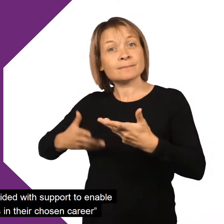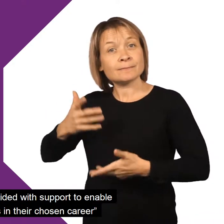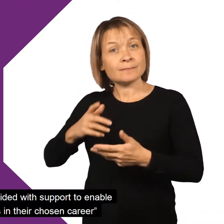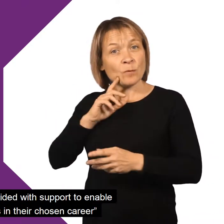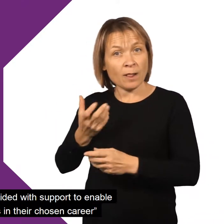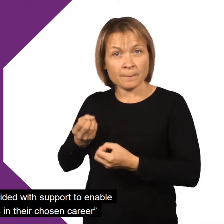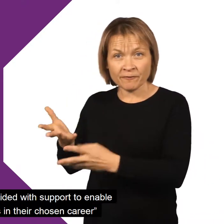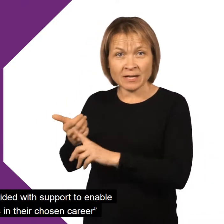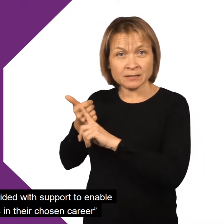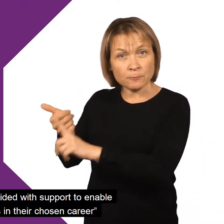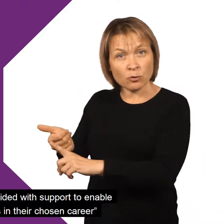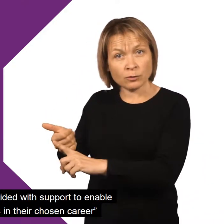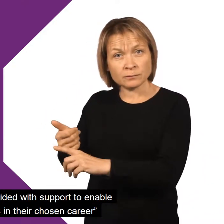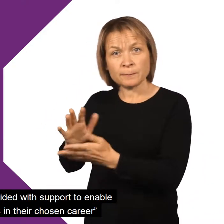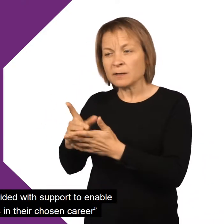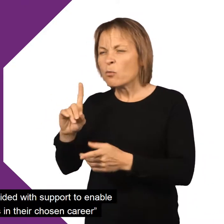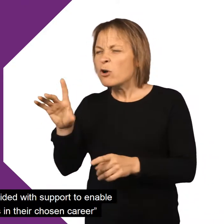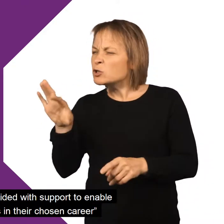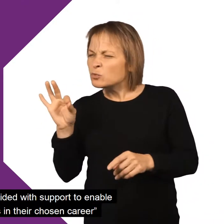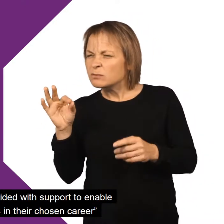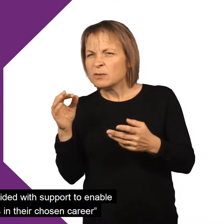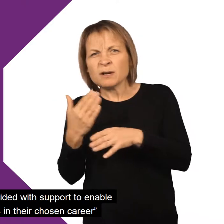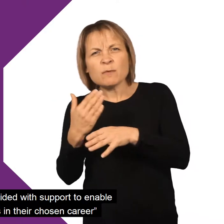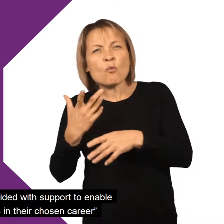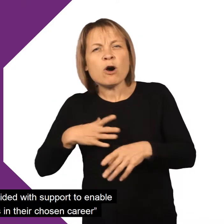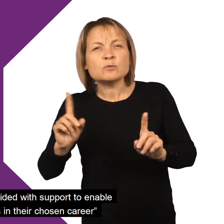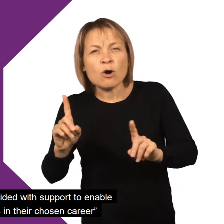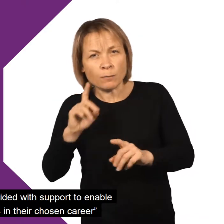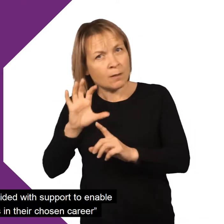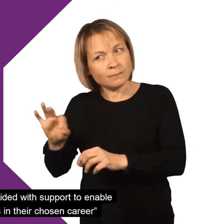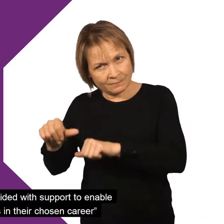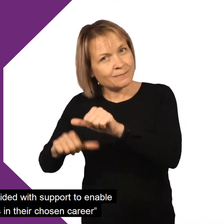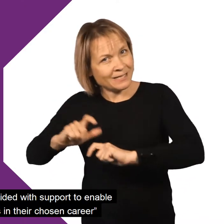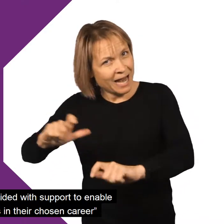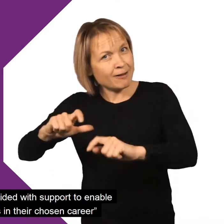They will be provided with support to enable them to progress in their chosen career